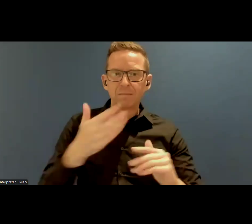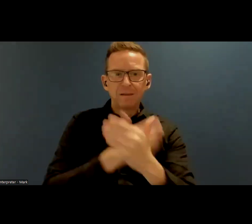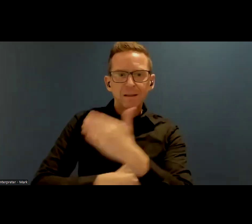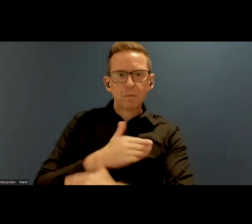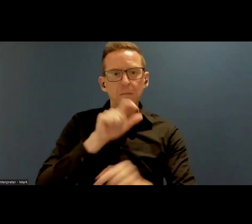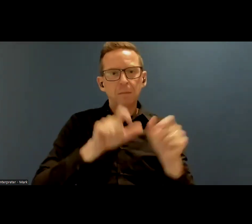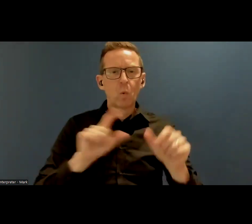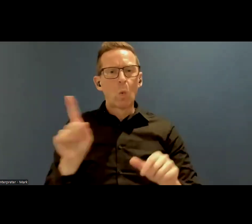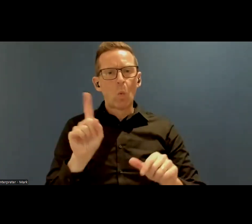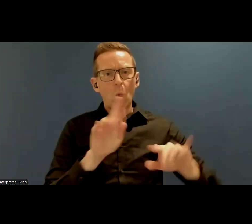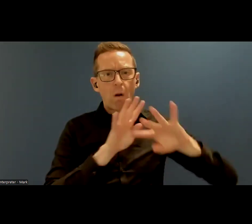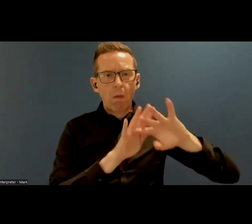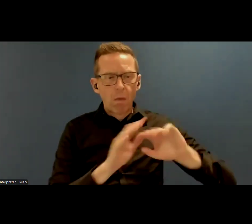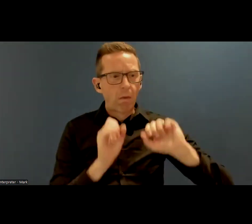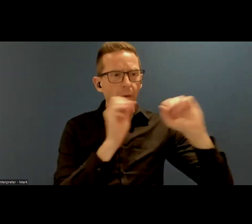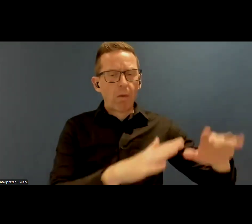stopped, halted,